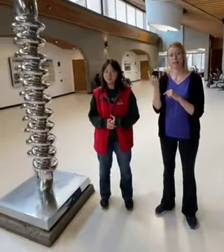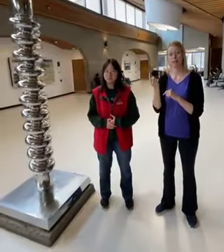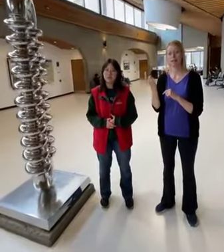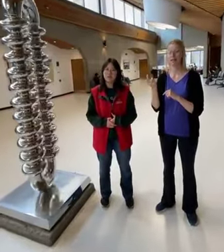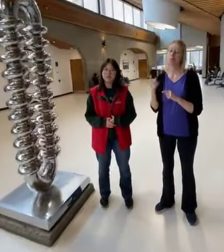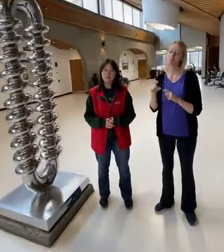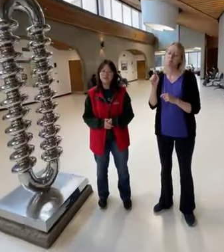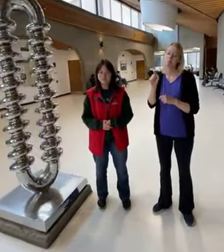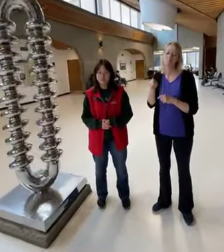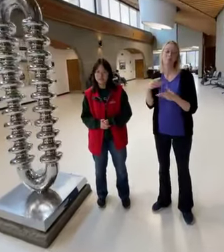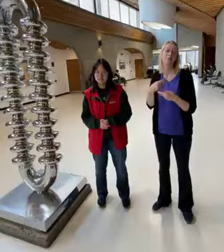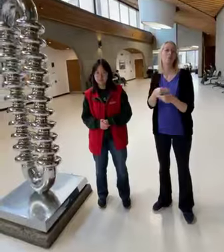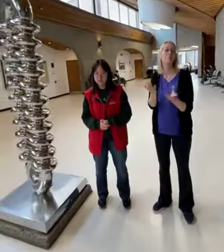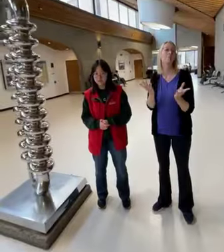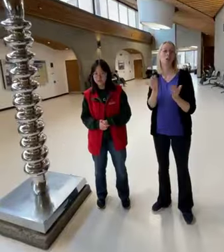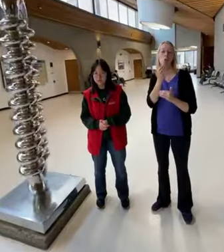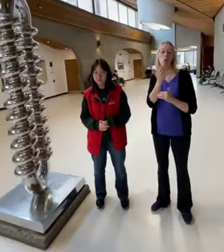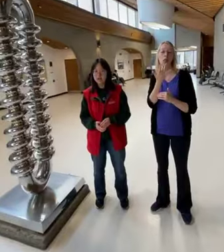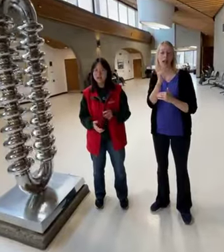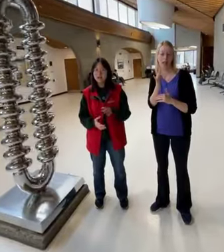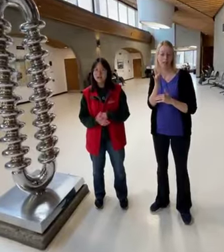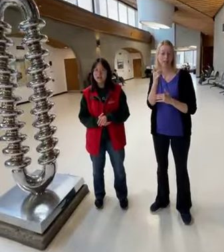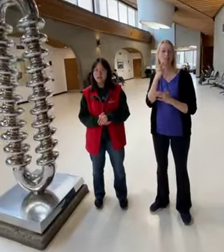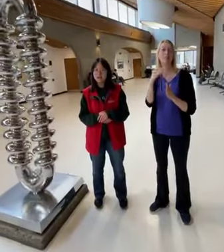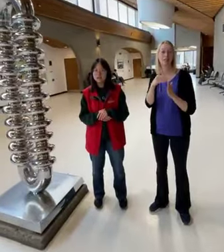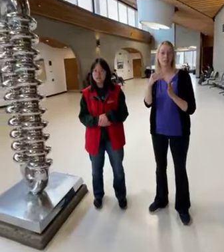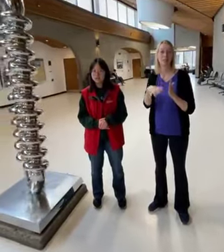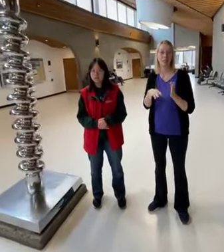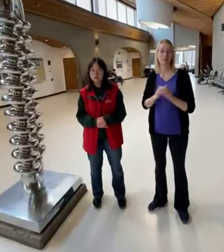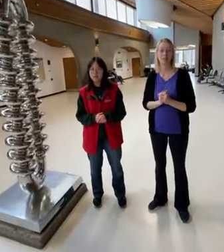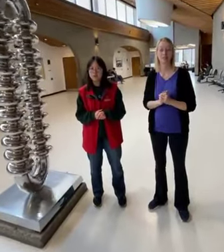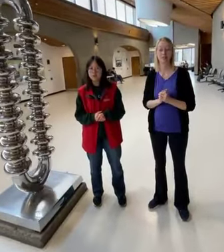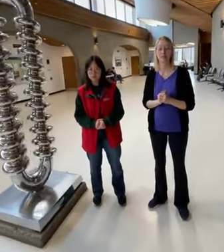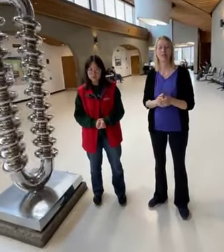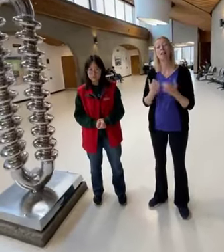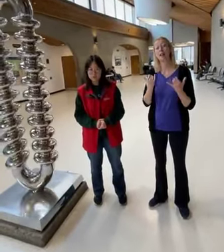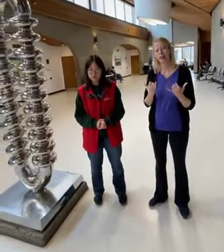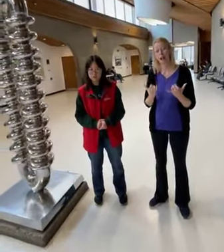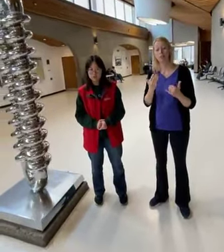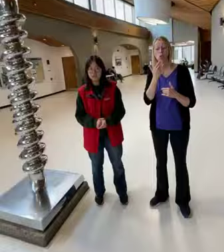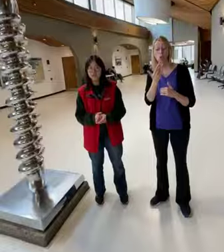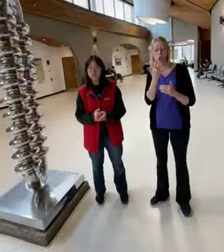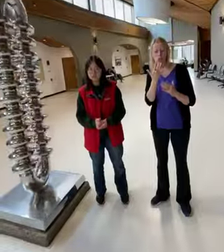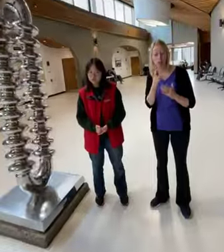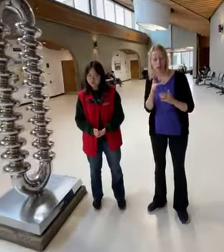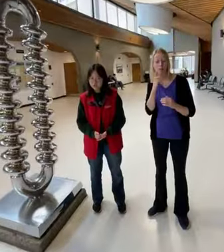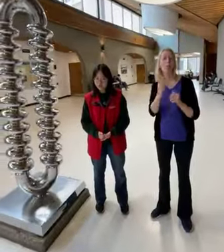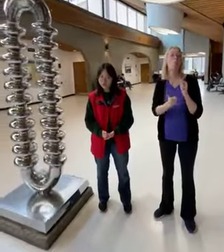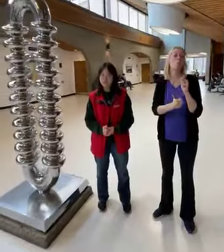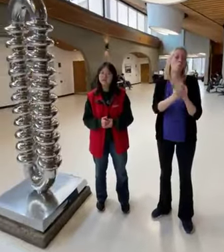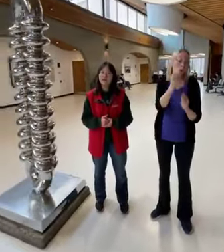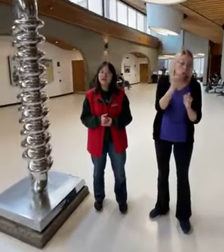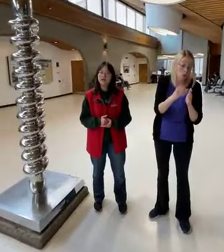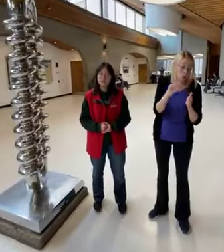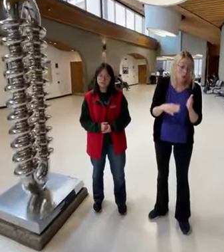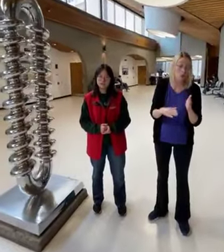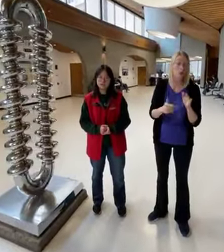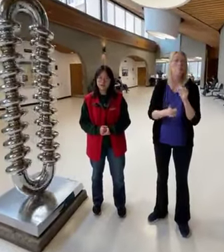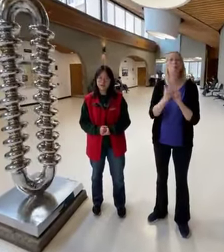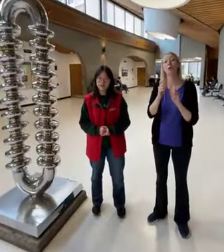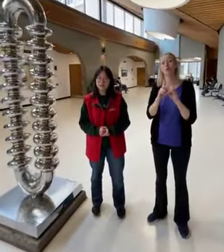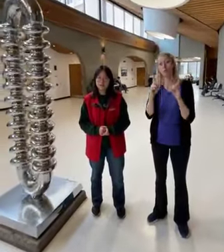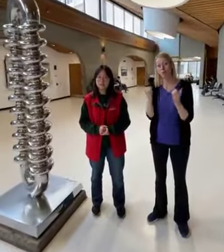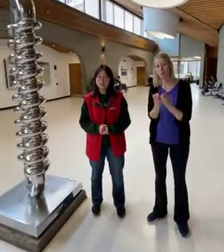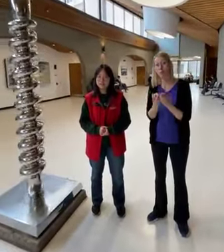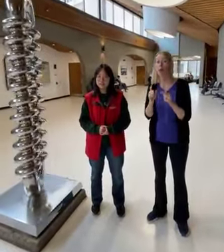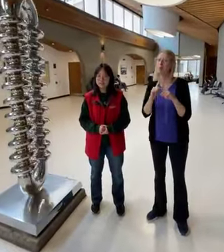of our students good luck on whatever assessment is coming up for them. And now, while it is good luck for most of our students and most of our faculties,